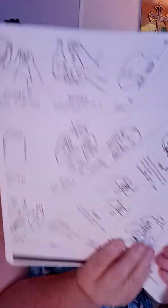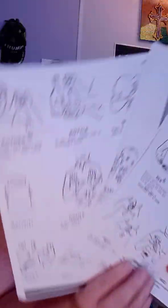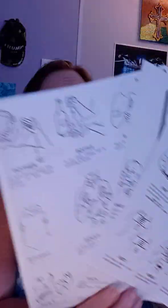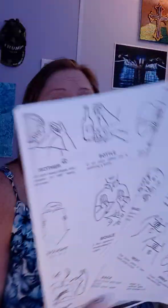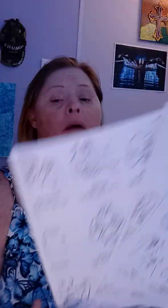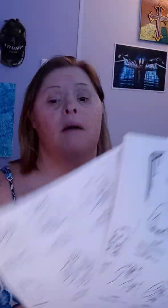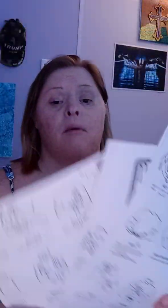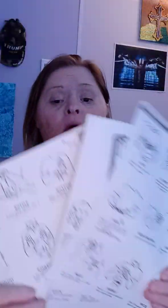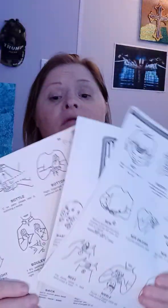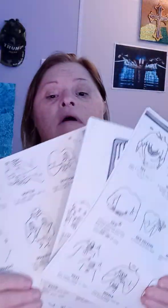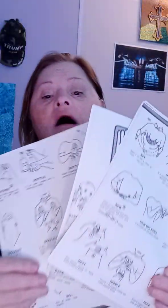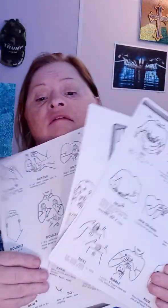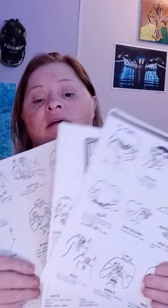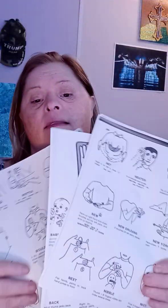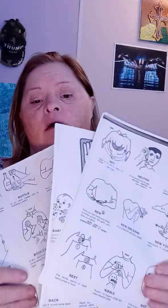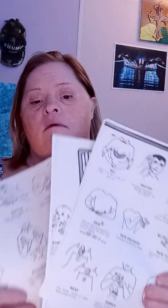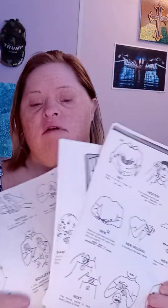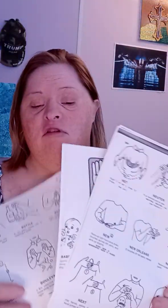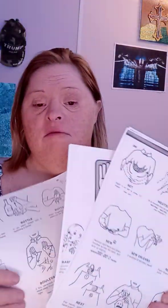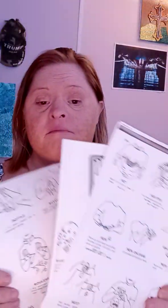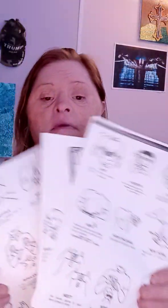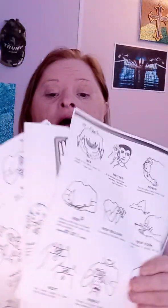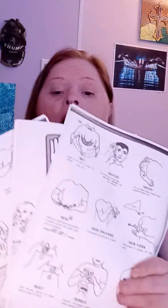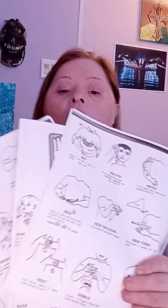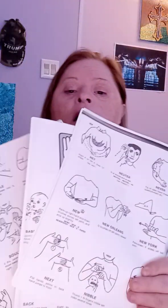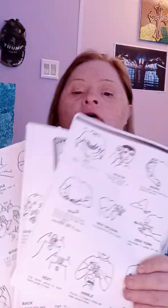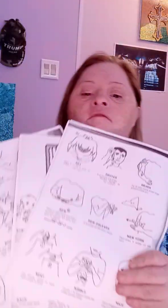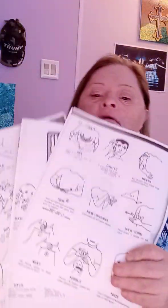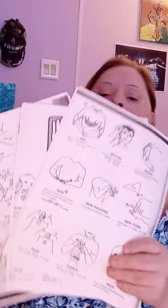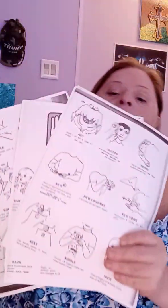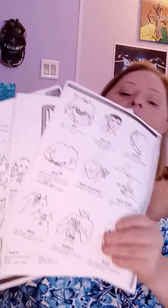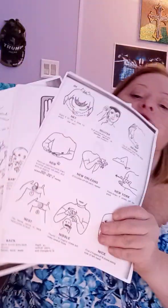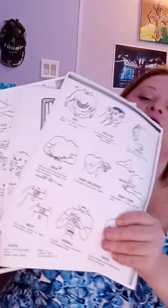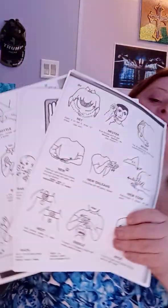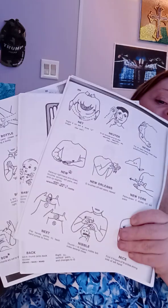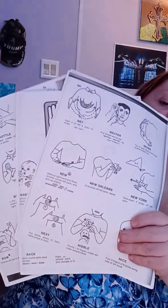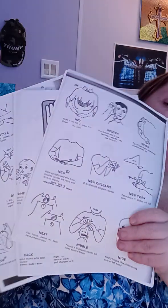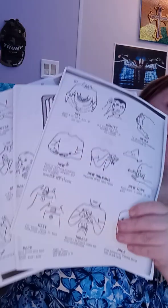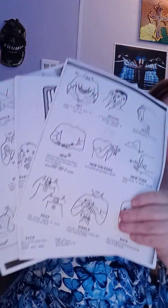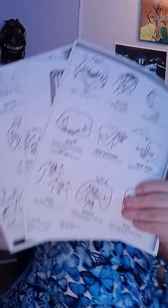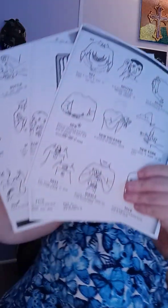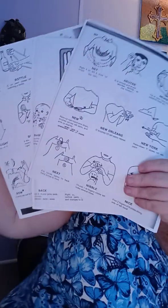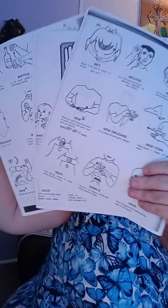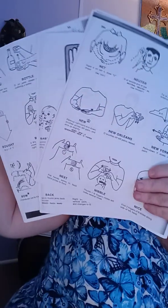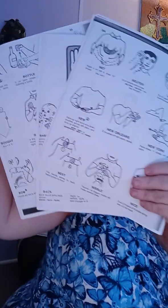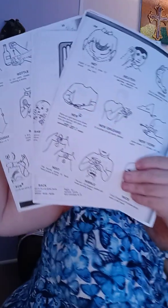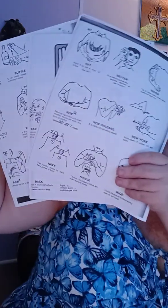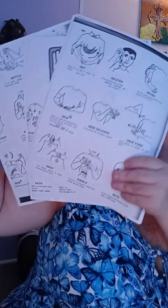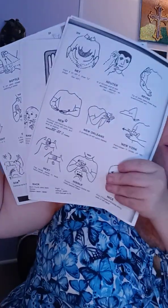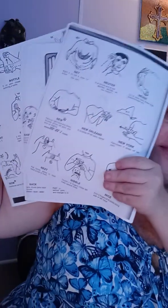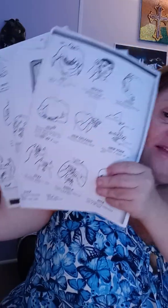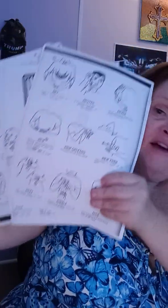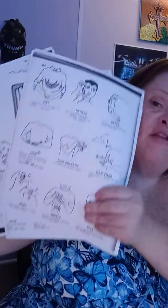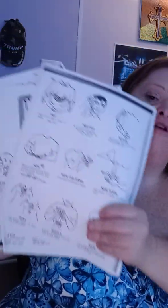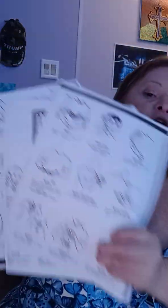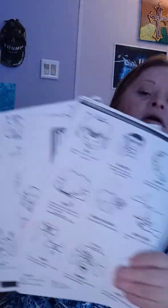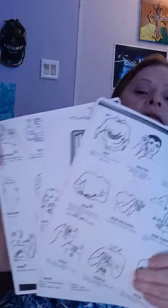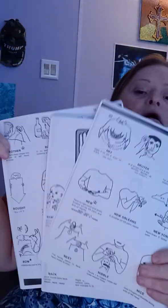This is papers of sign language, of pictures of sign languages, of different things you can